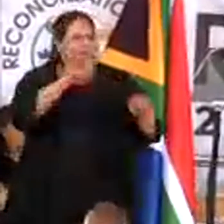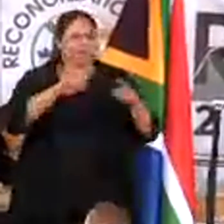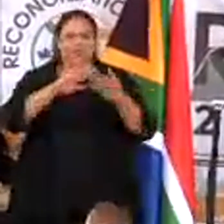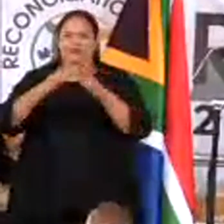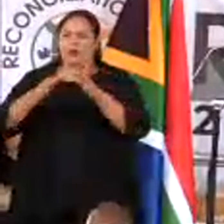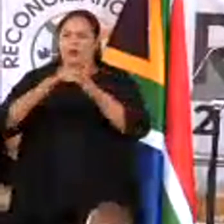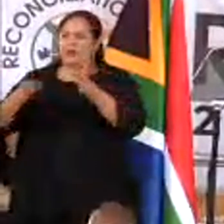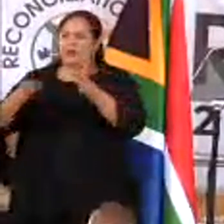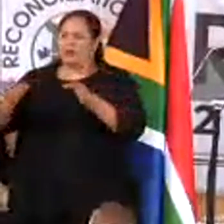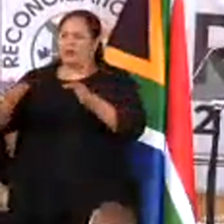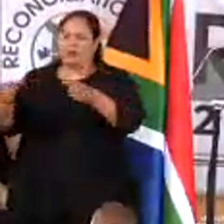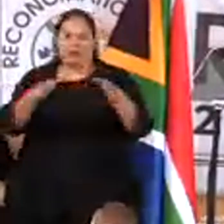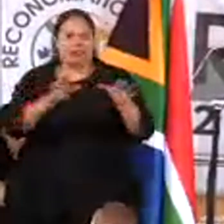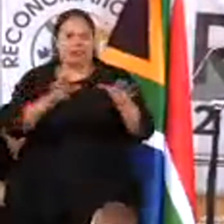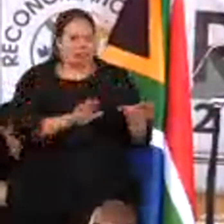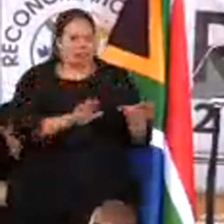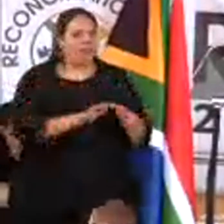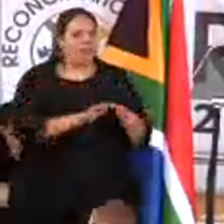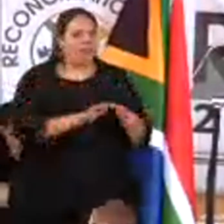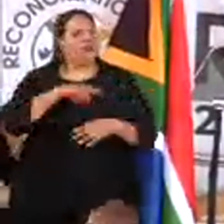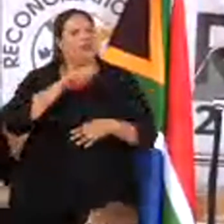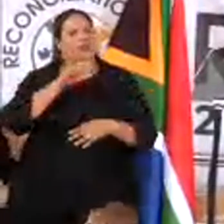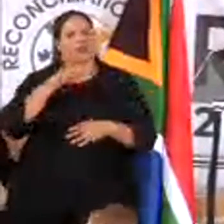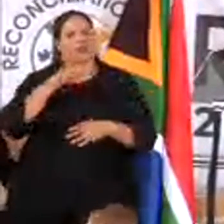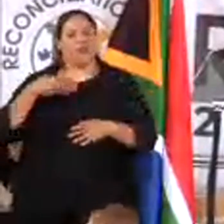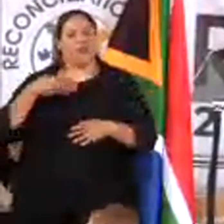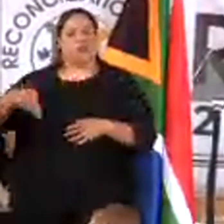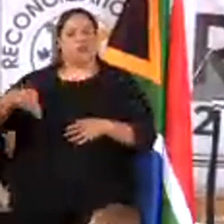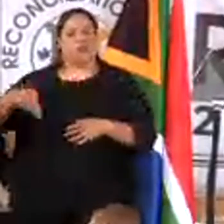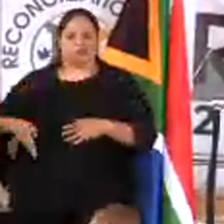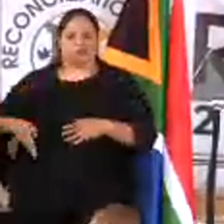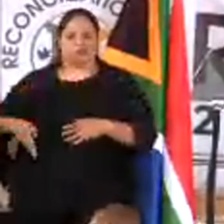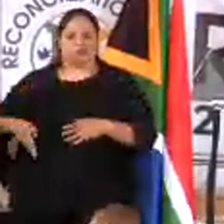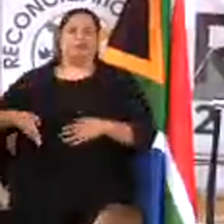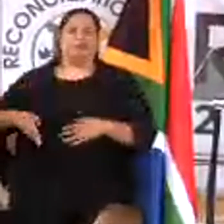political parties, we attend